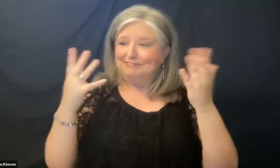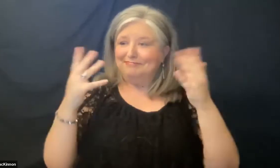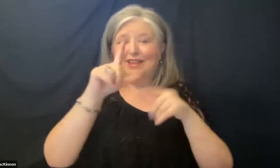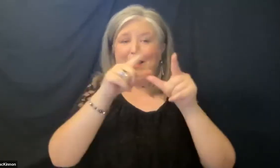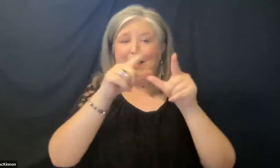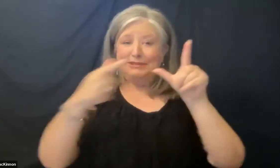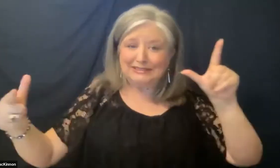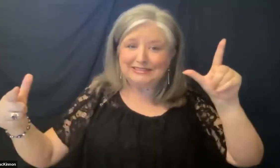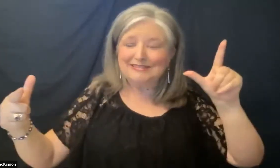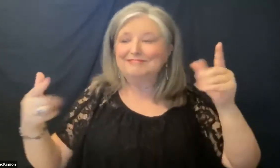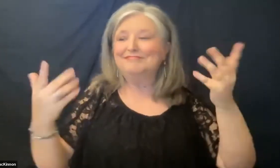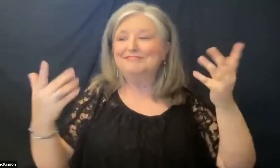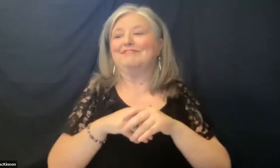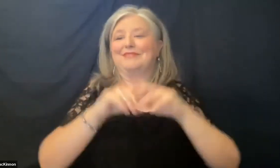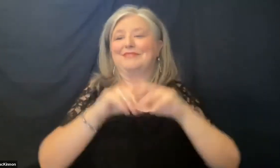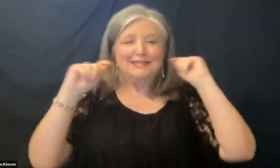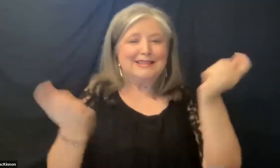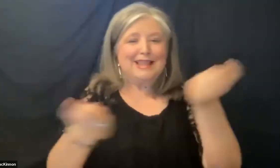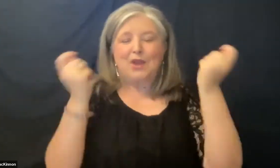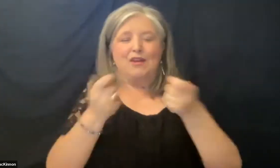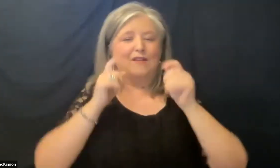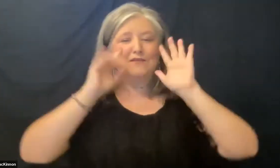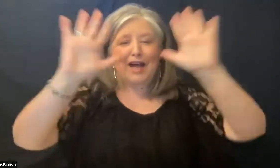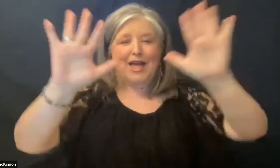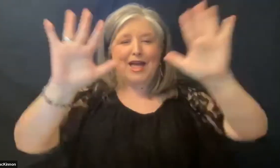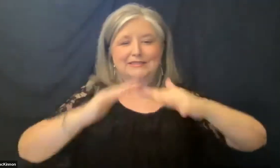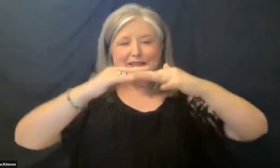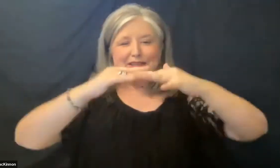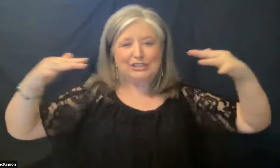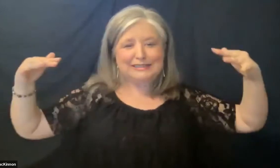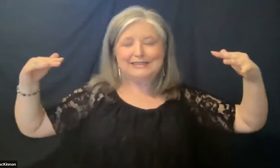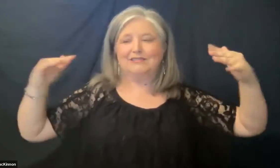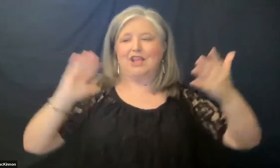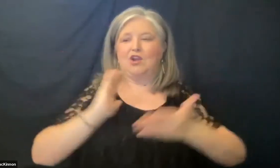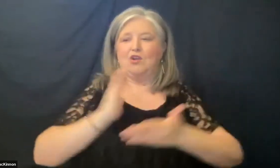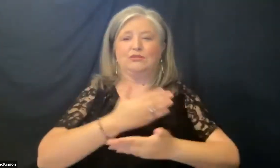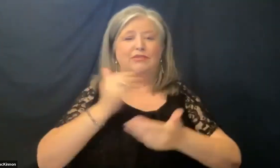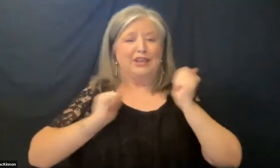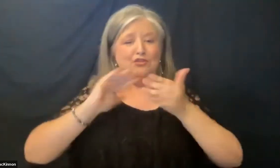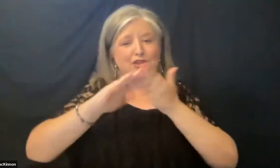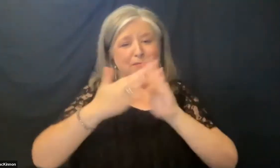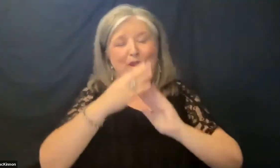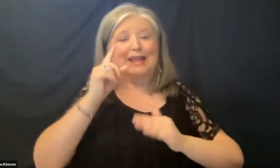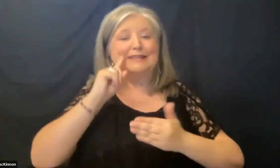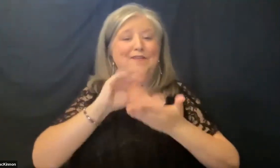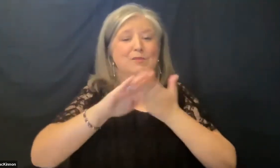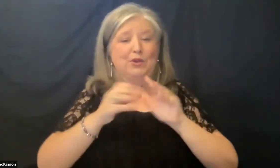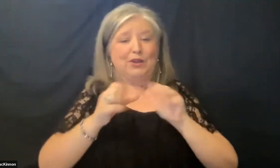color. It's a tip of the hat to Pride Month and a recognition of LGBT community